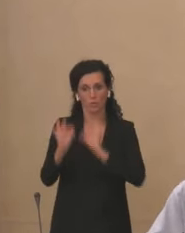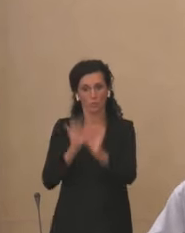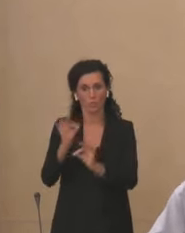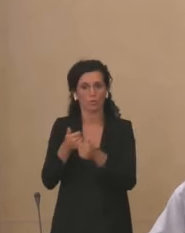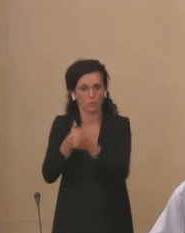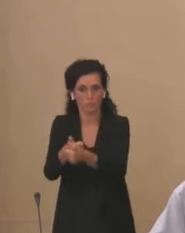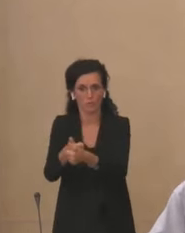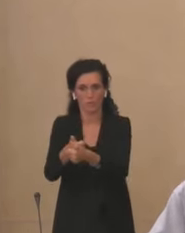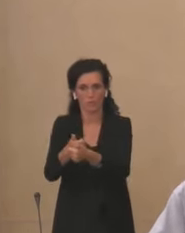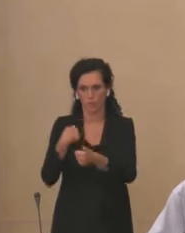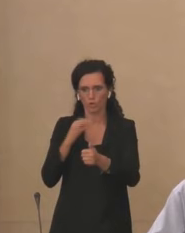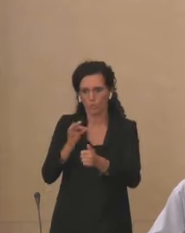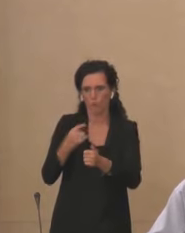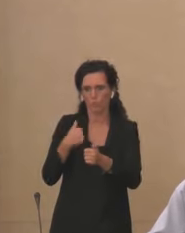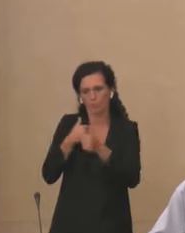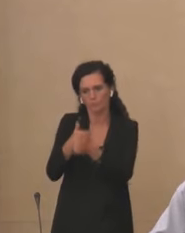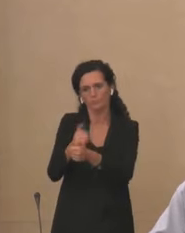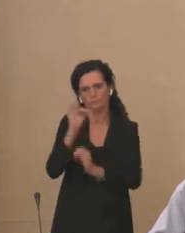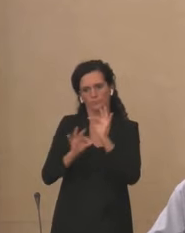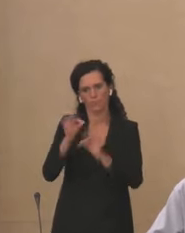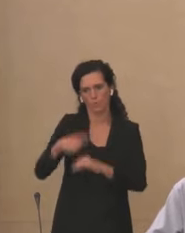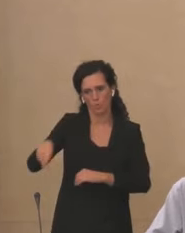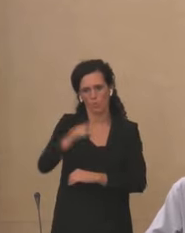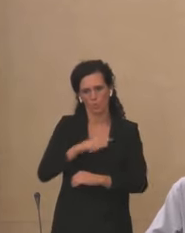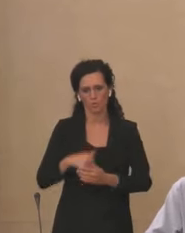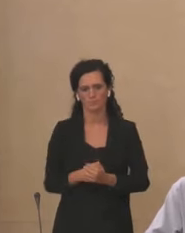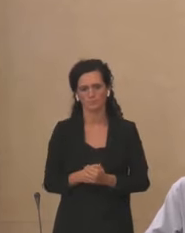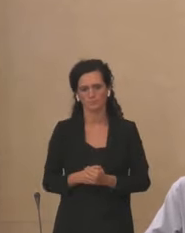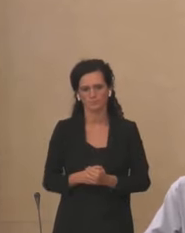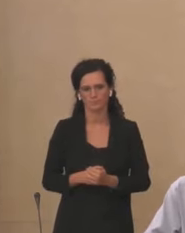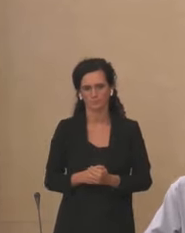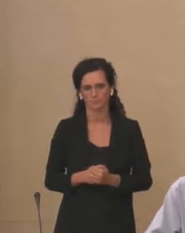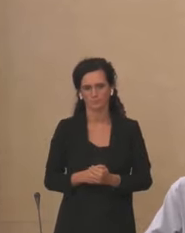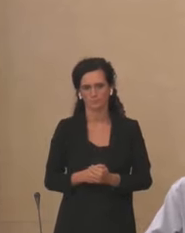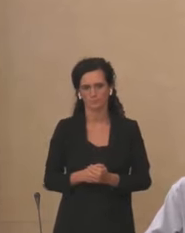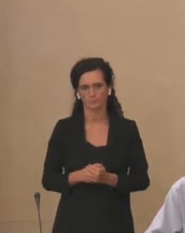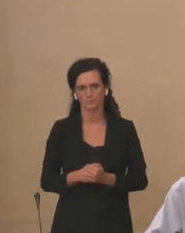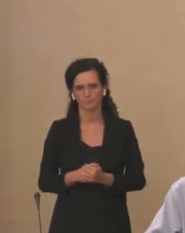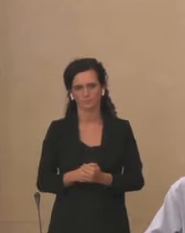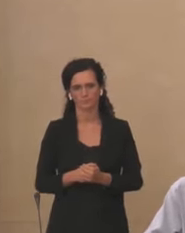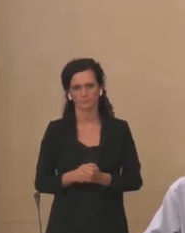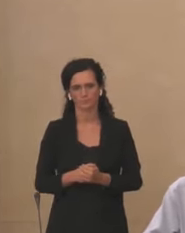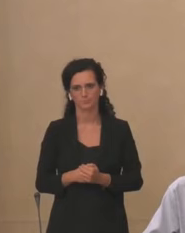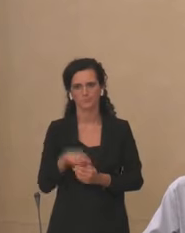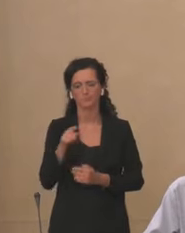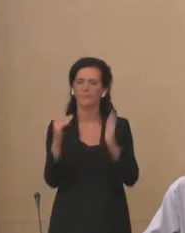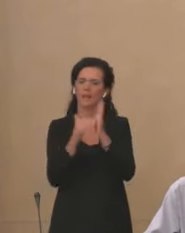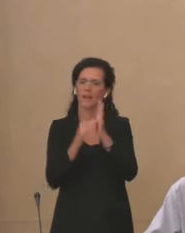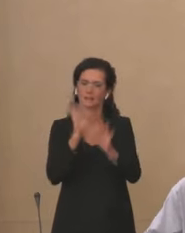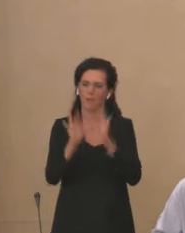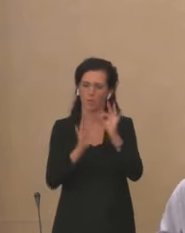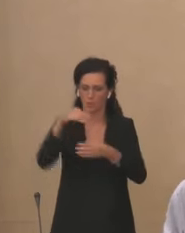patients were dying very extensively in nursing homes. And so we did come under attack, and